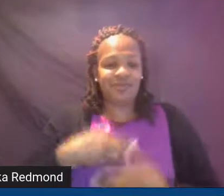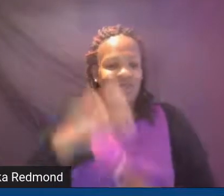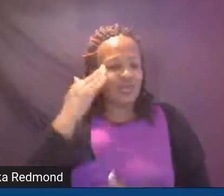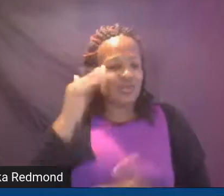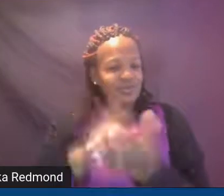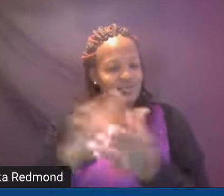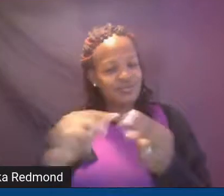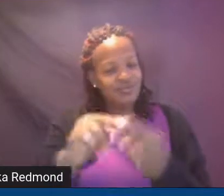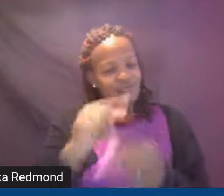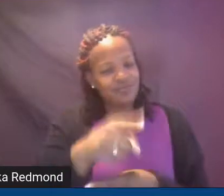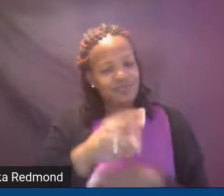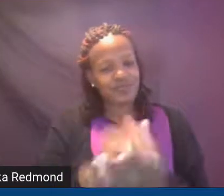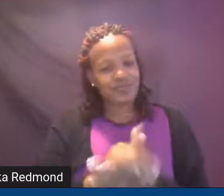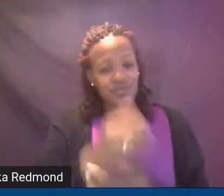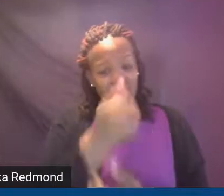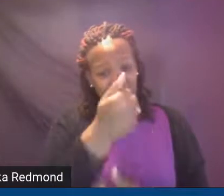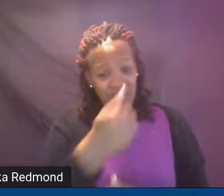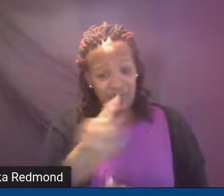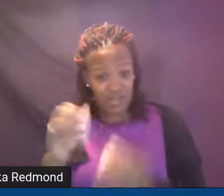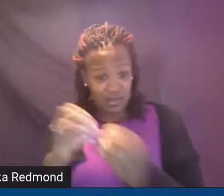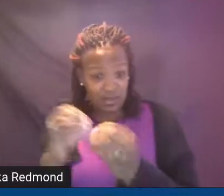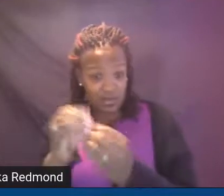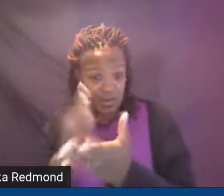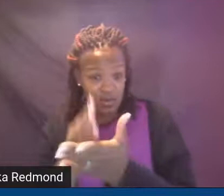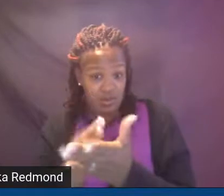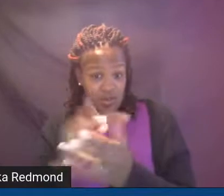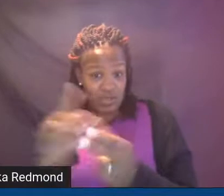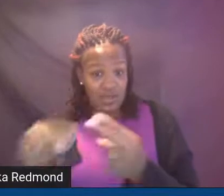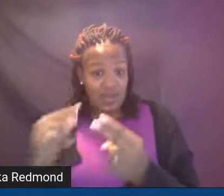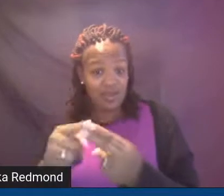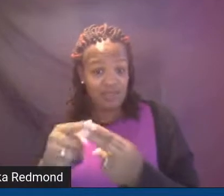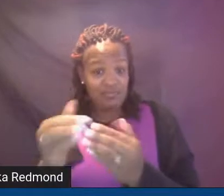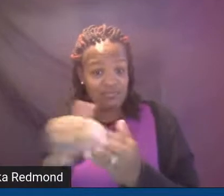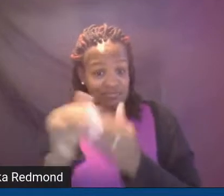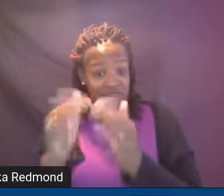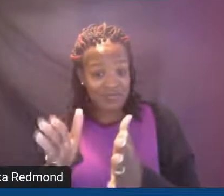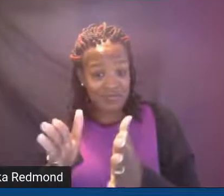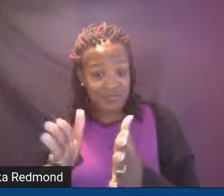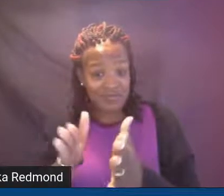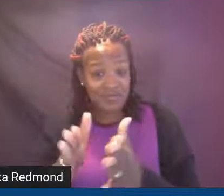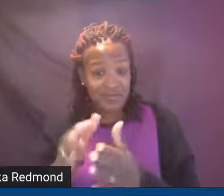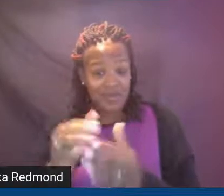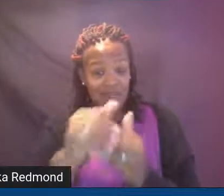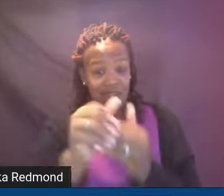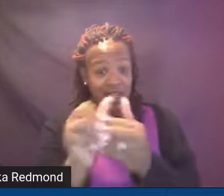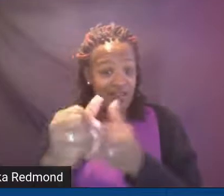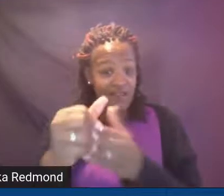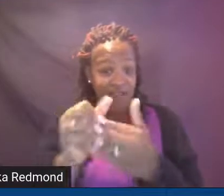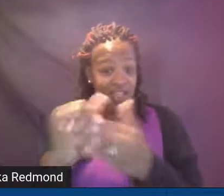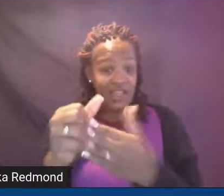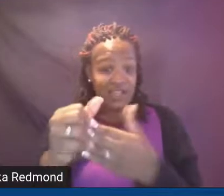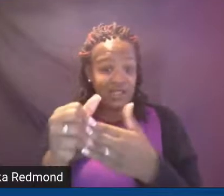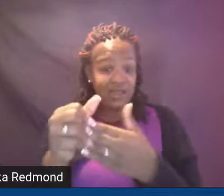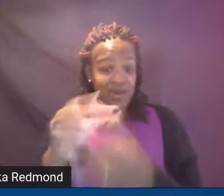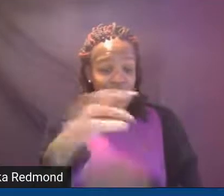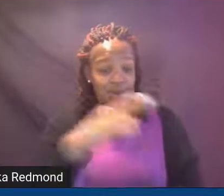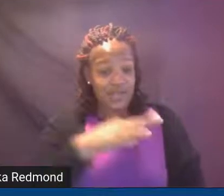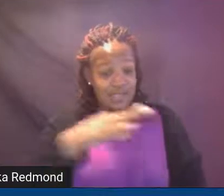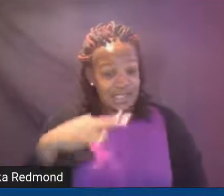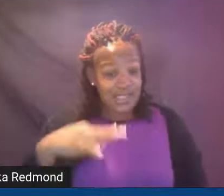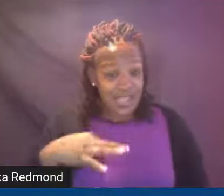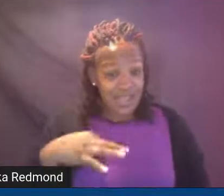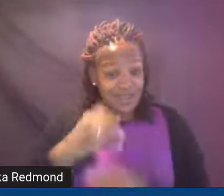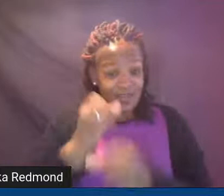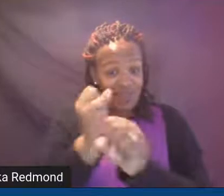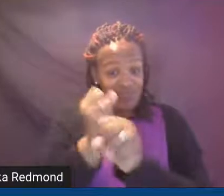any other thoughts as a thought leader the great flexible staffing